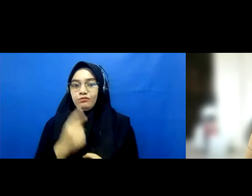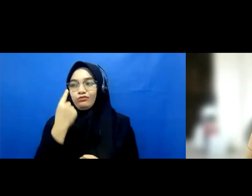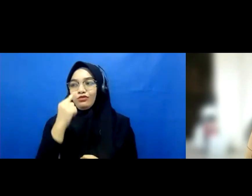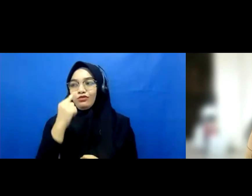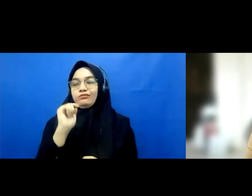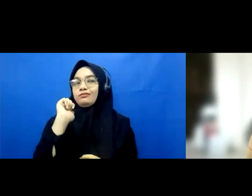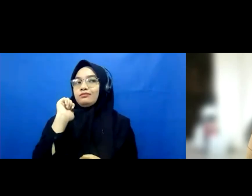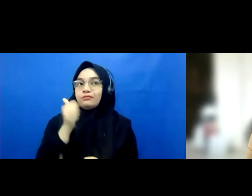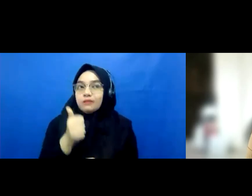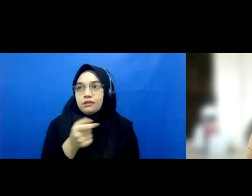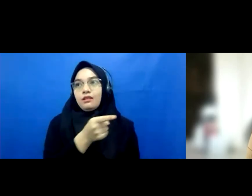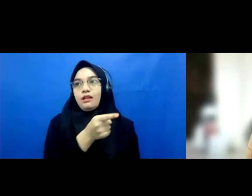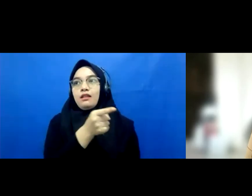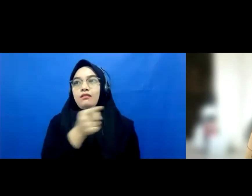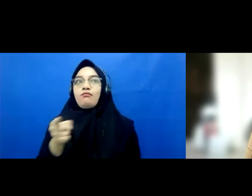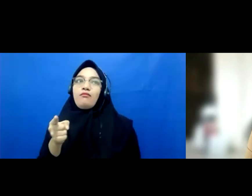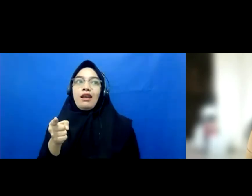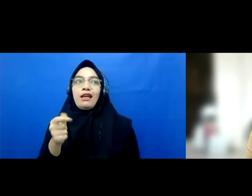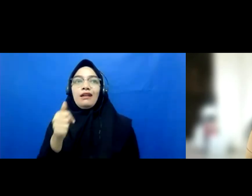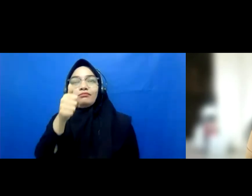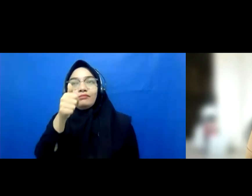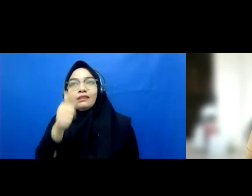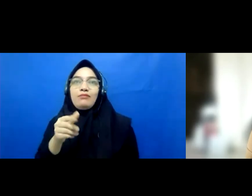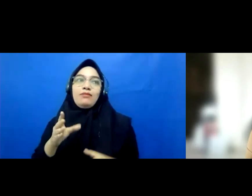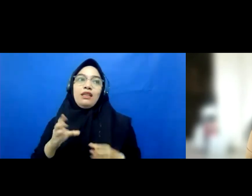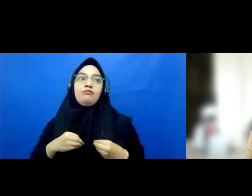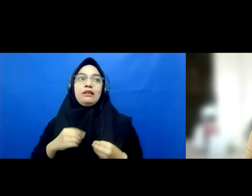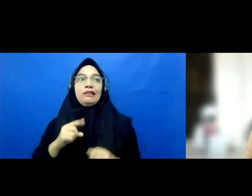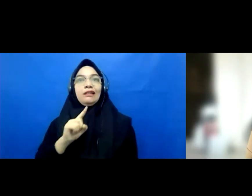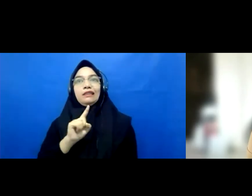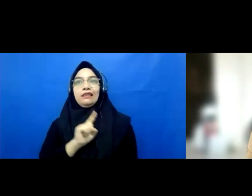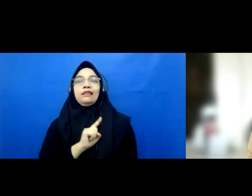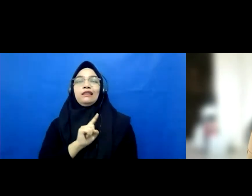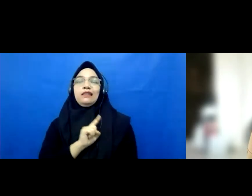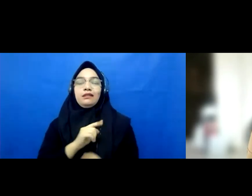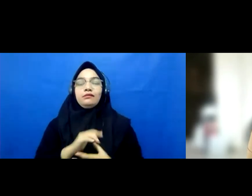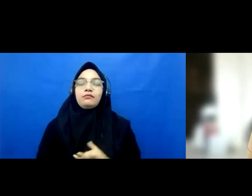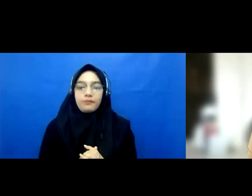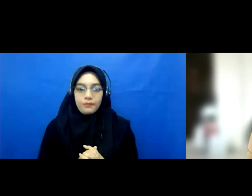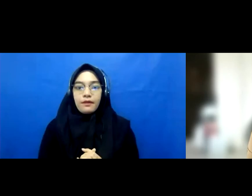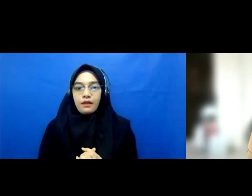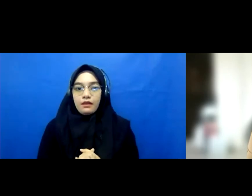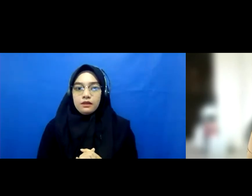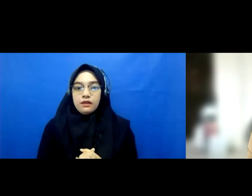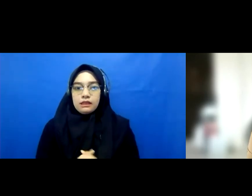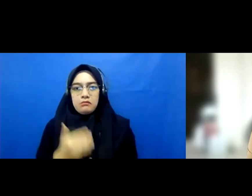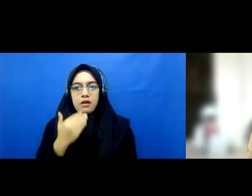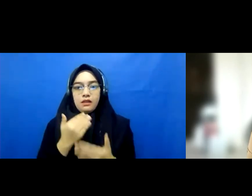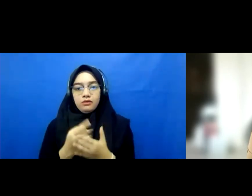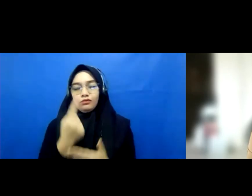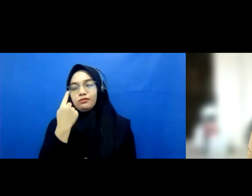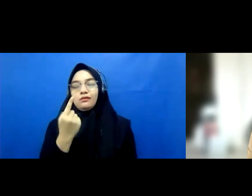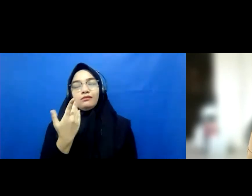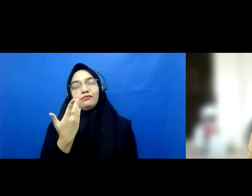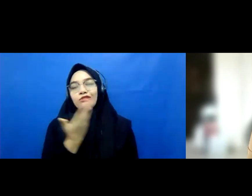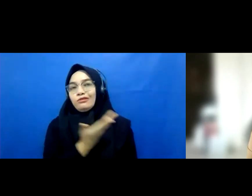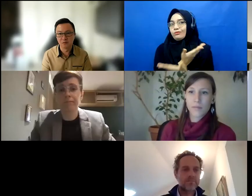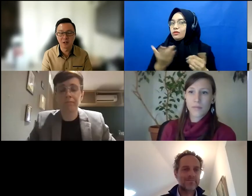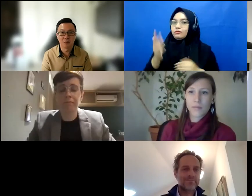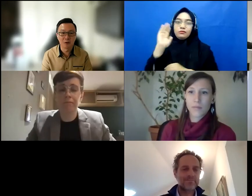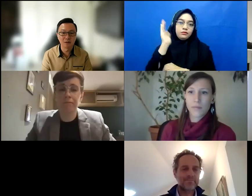accepted for who they are. I want to thank all our speakers this afternoon, because it has really been such